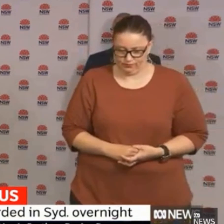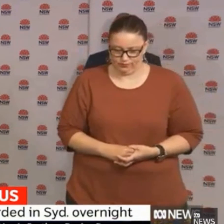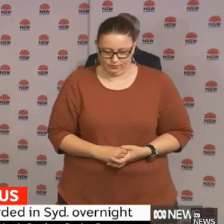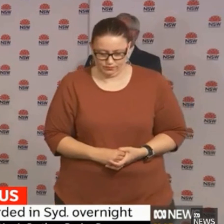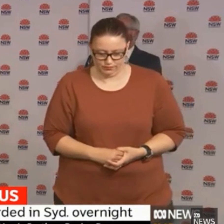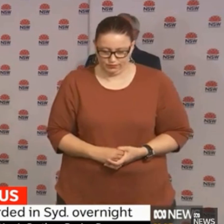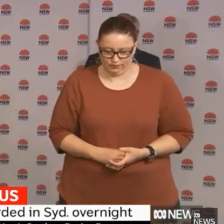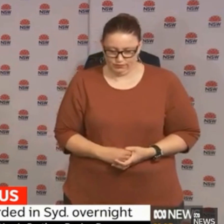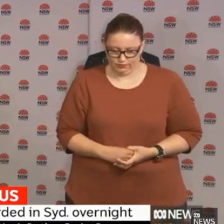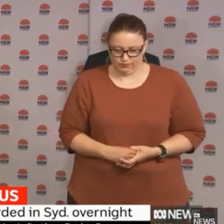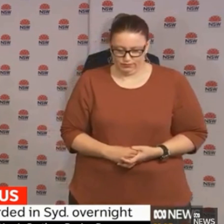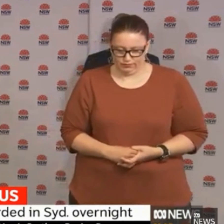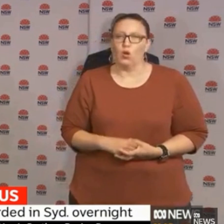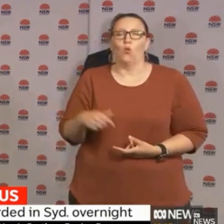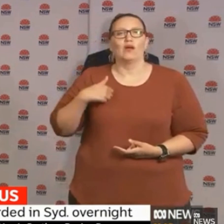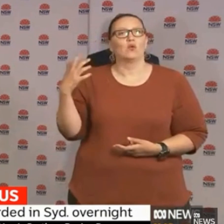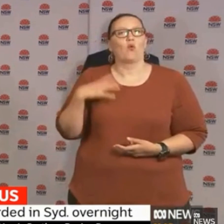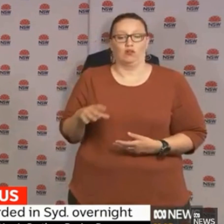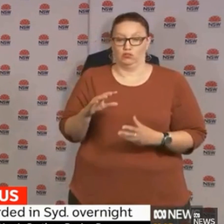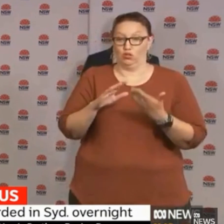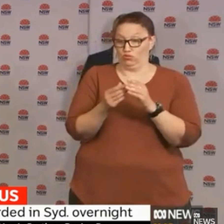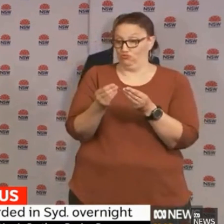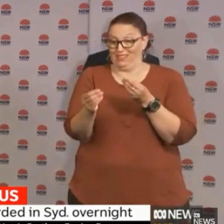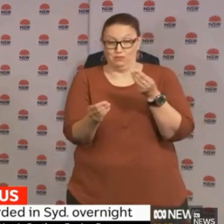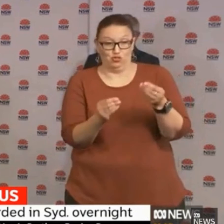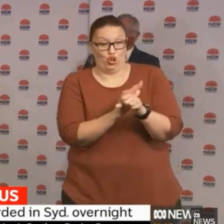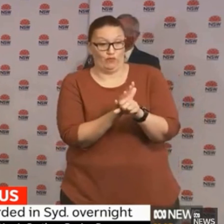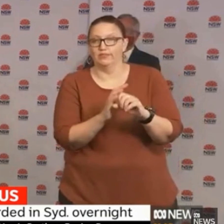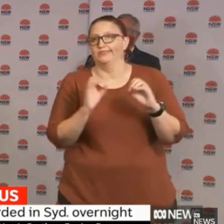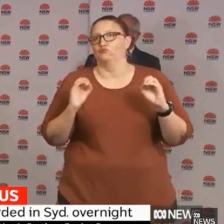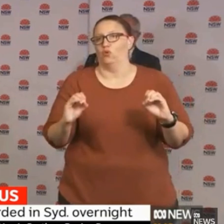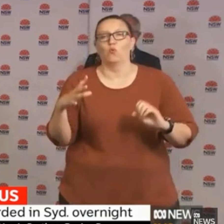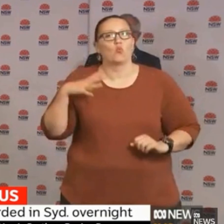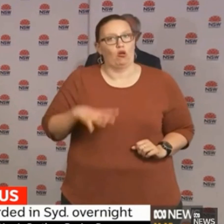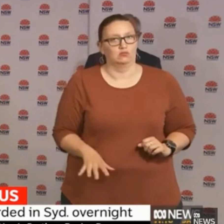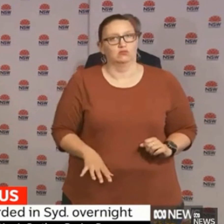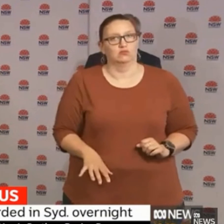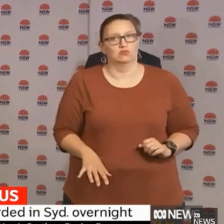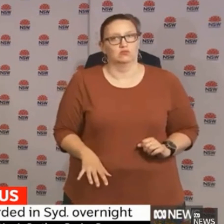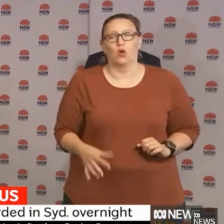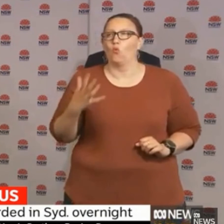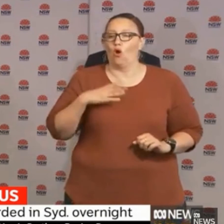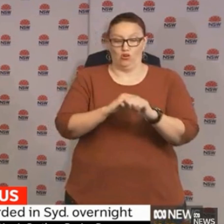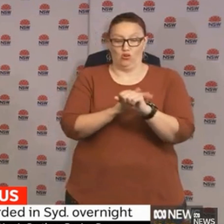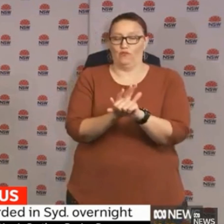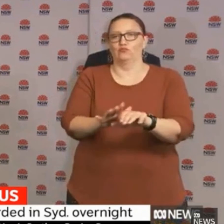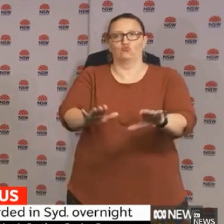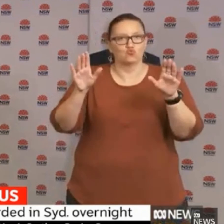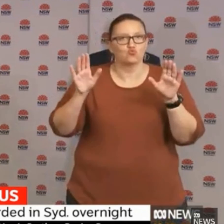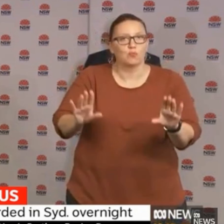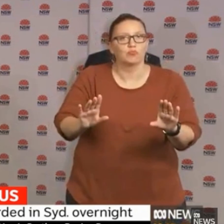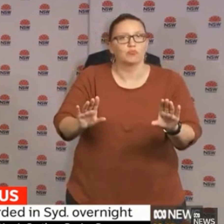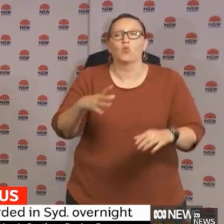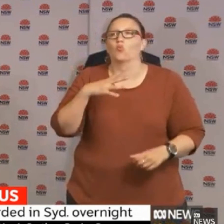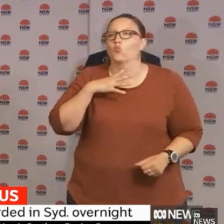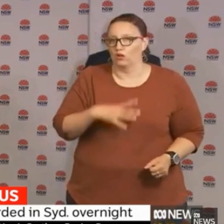no community transmission, so we are wanting to stop this COVID in its tracks, and therefore we need